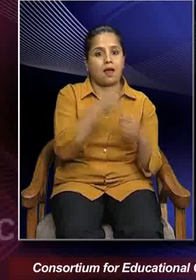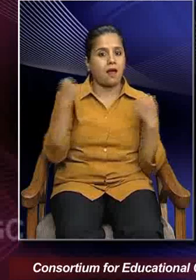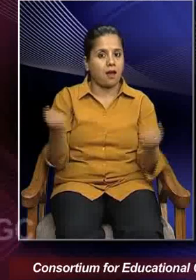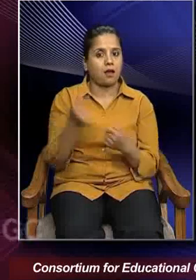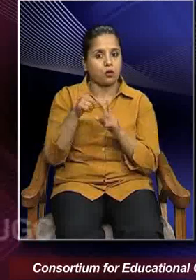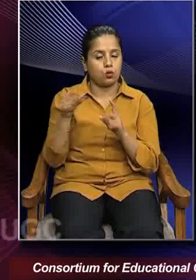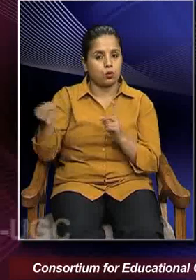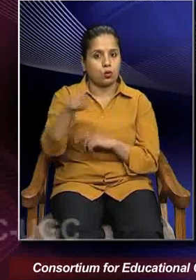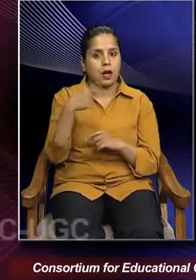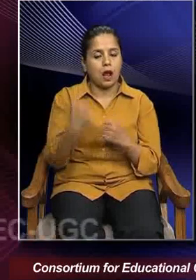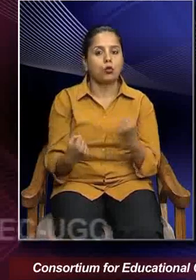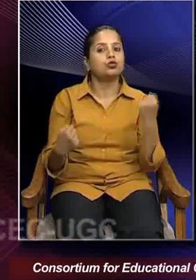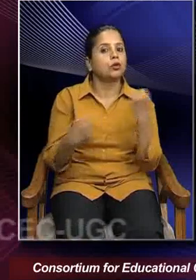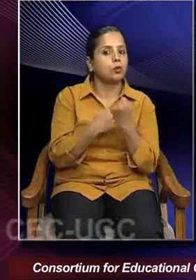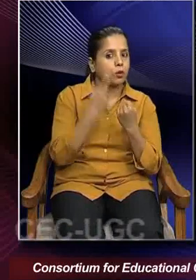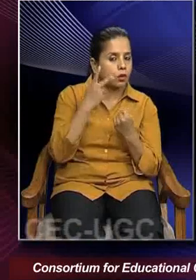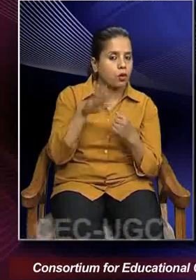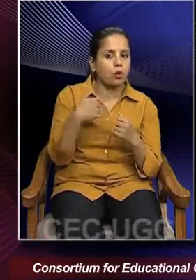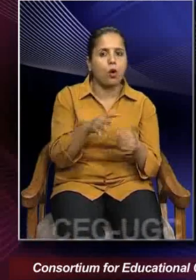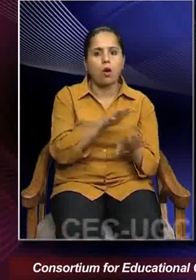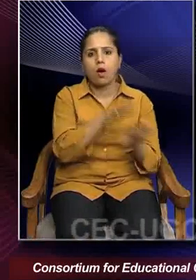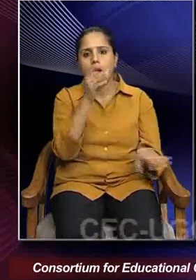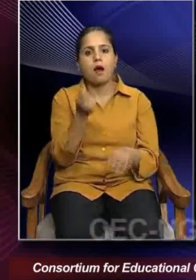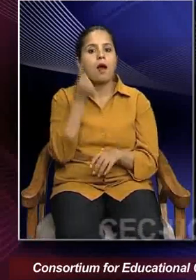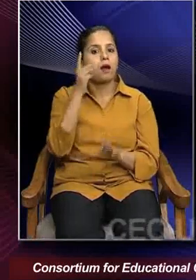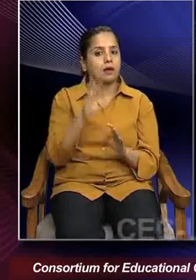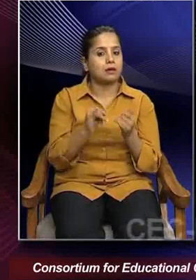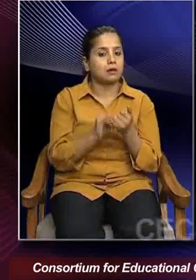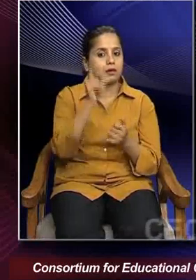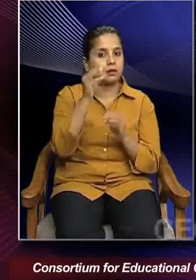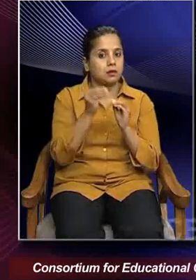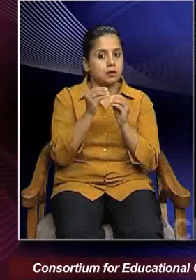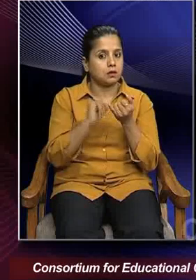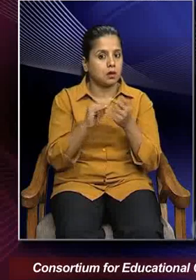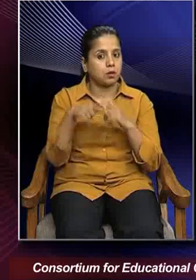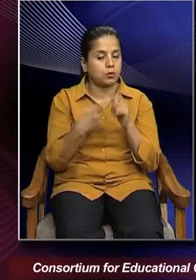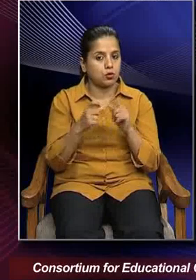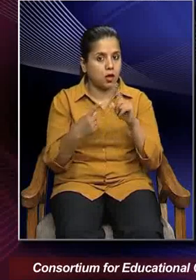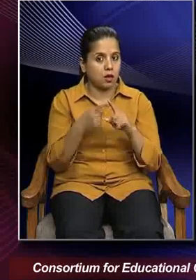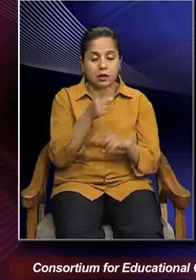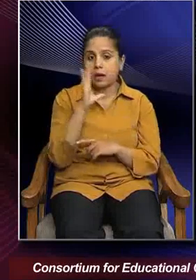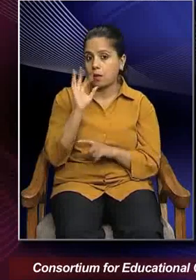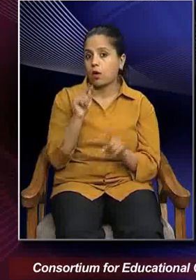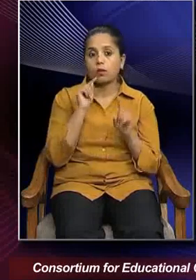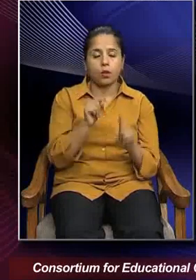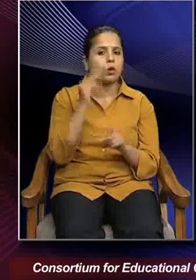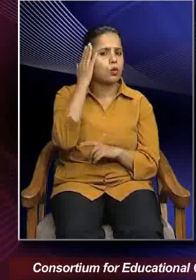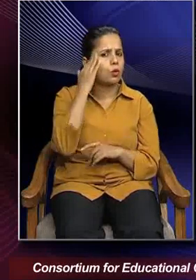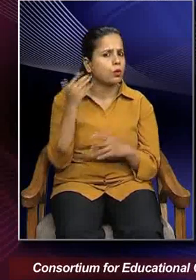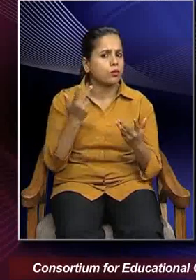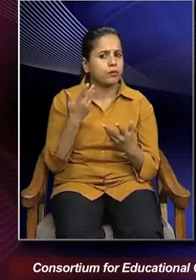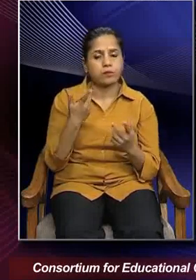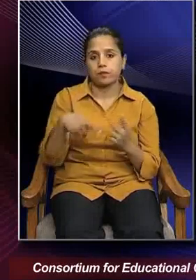underlying support or substrate. This is a very important point. Why? Because when we